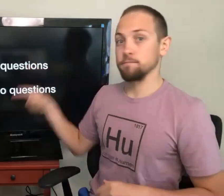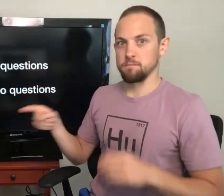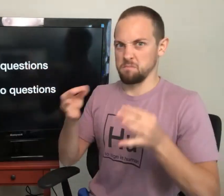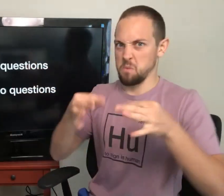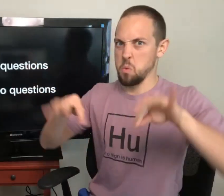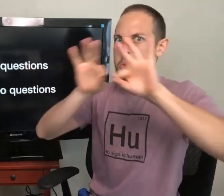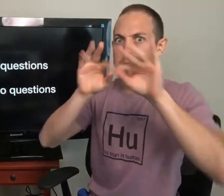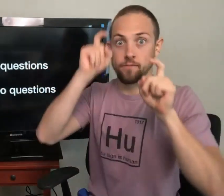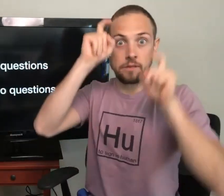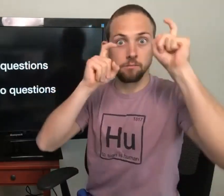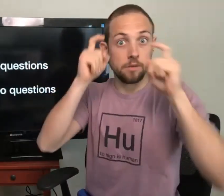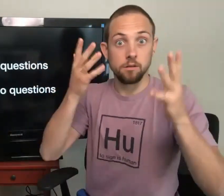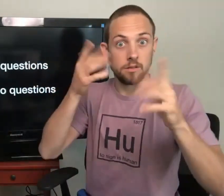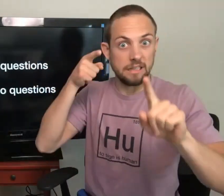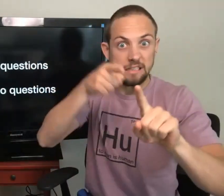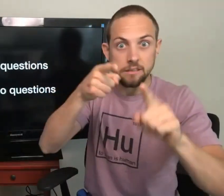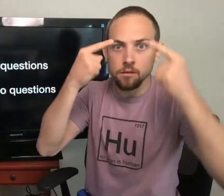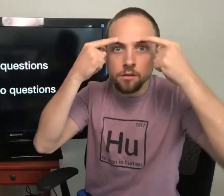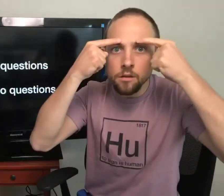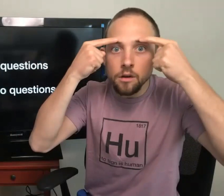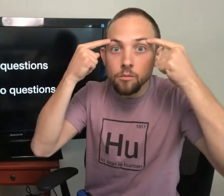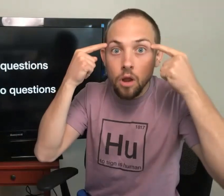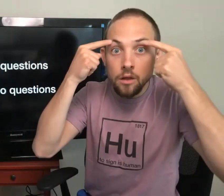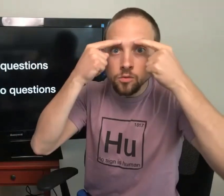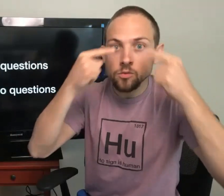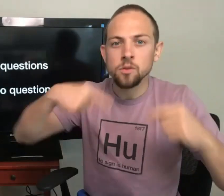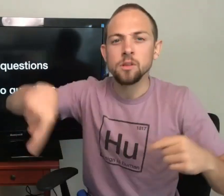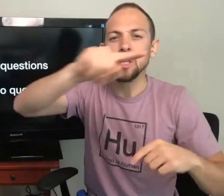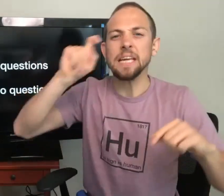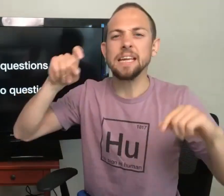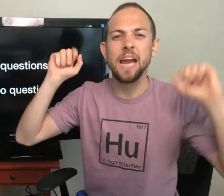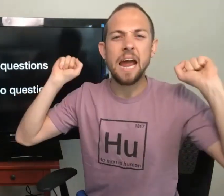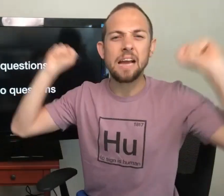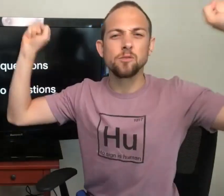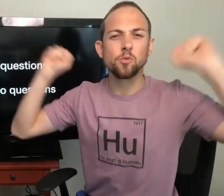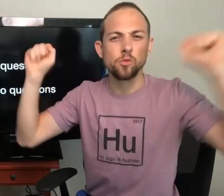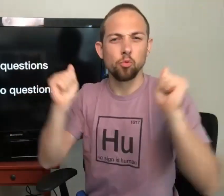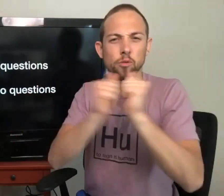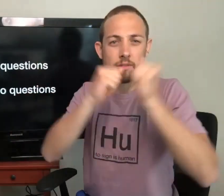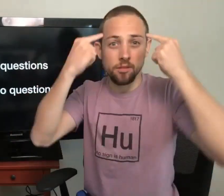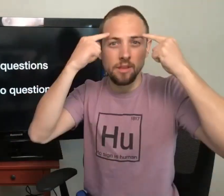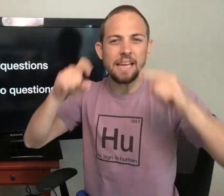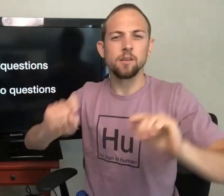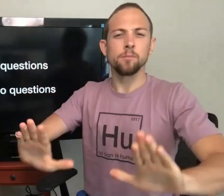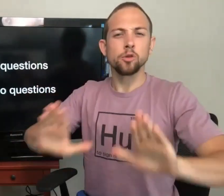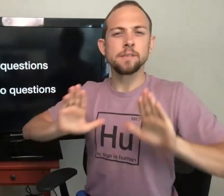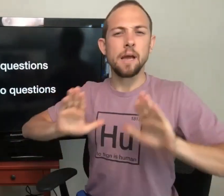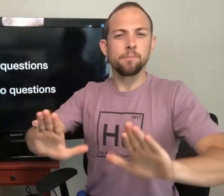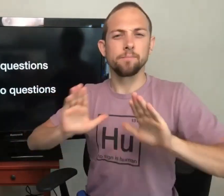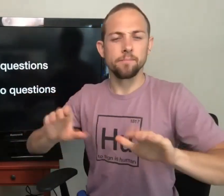Now, before we jump into this, let me say that part of your face that's most important in these questions is your eyebrows. So